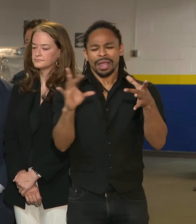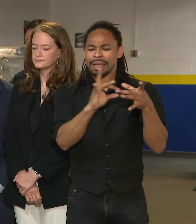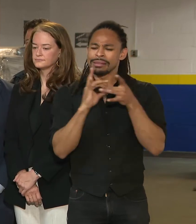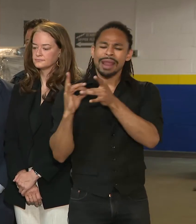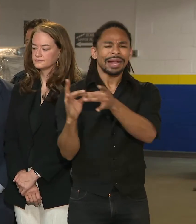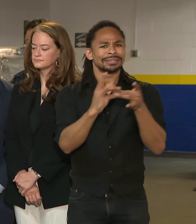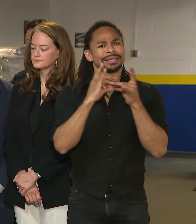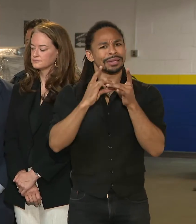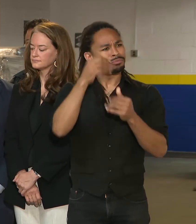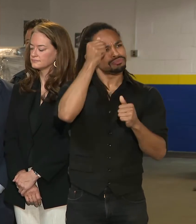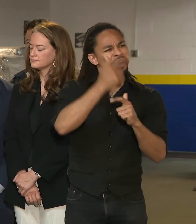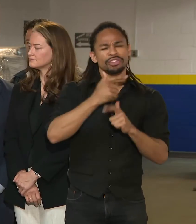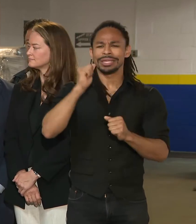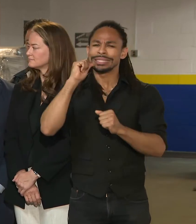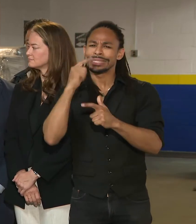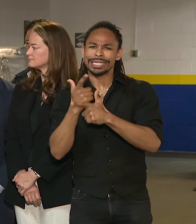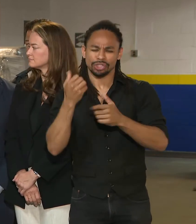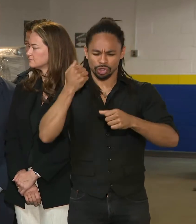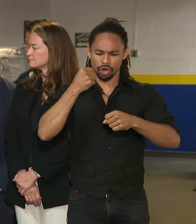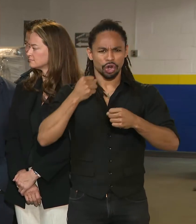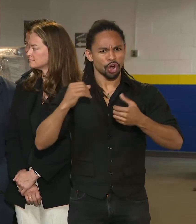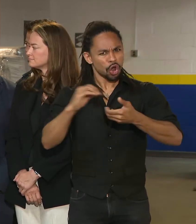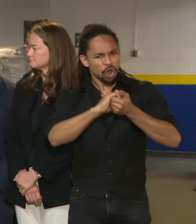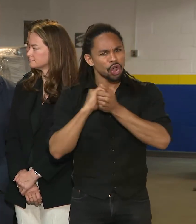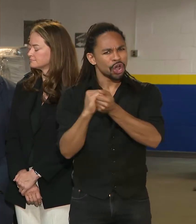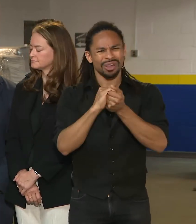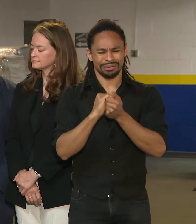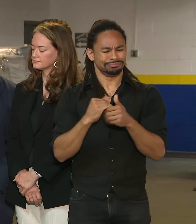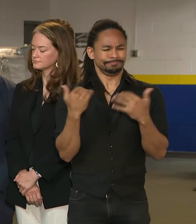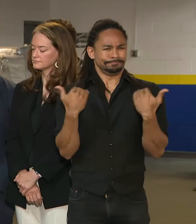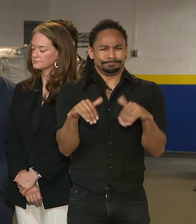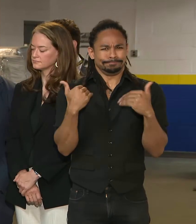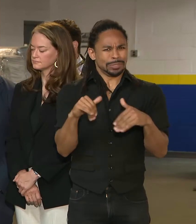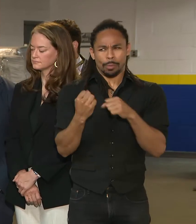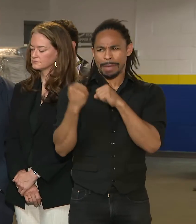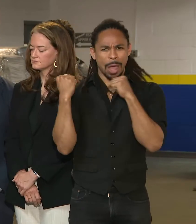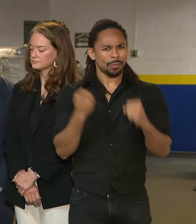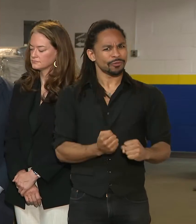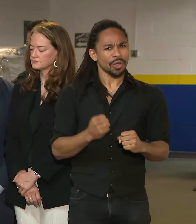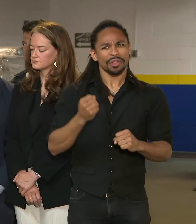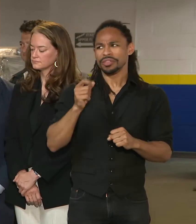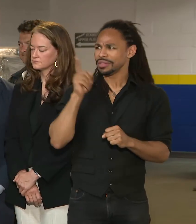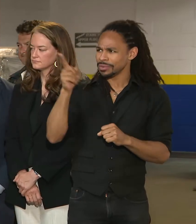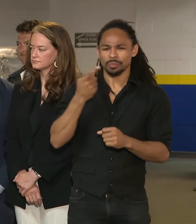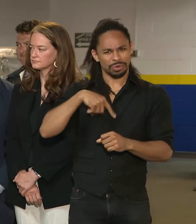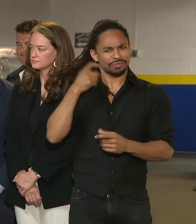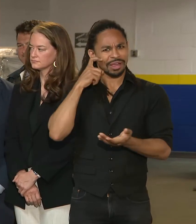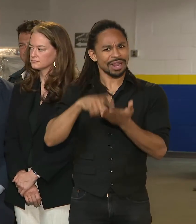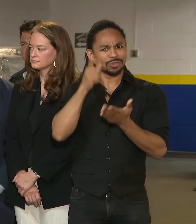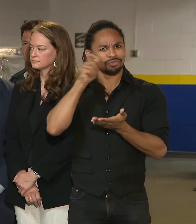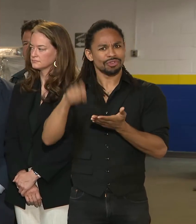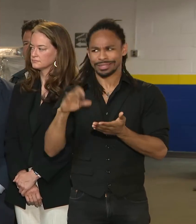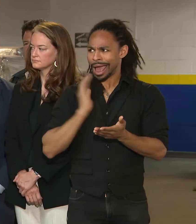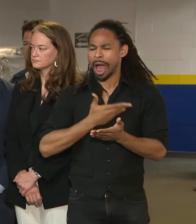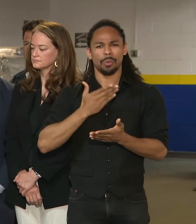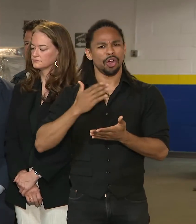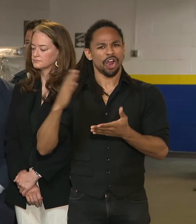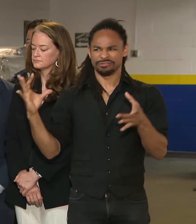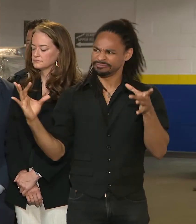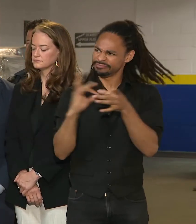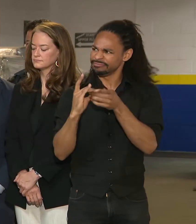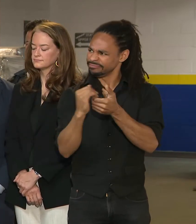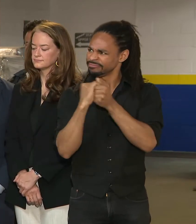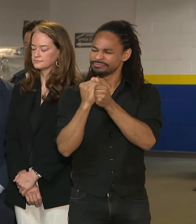here in this city, is saying to you that you are our brothers and sisters, and we're going to be here for you during this time of